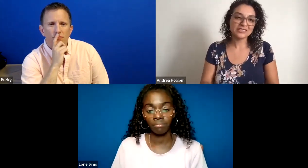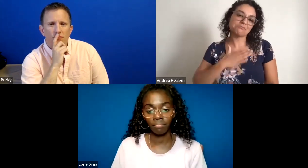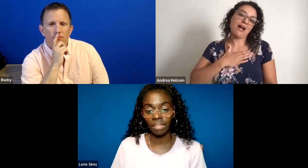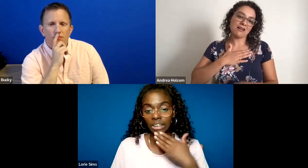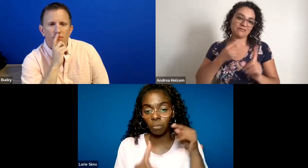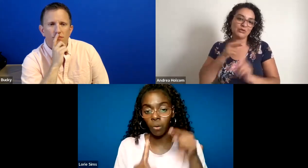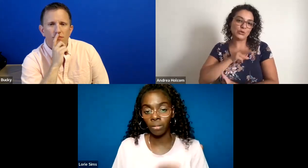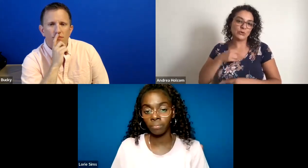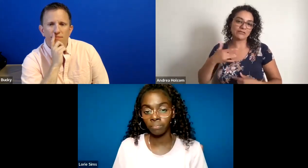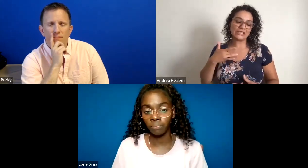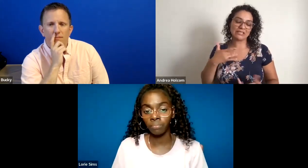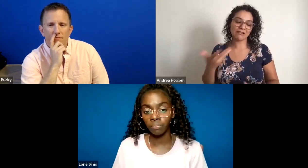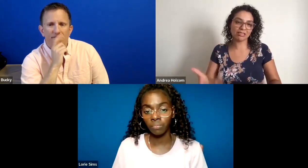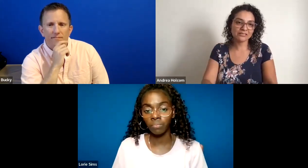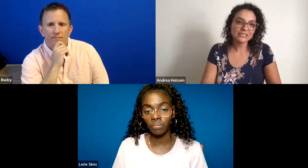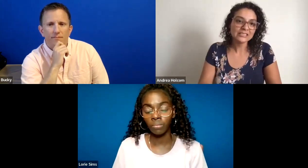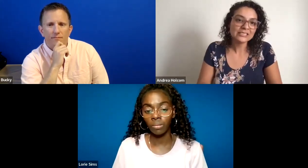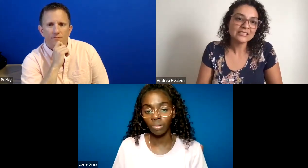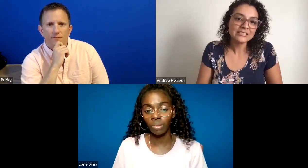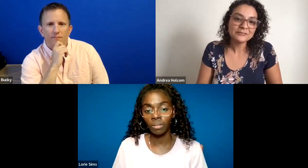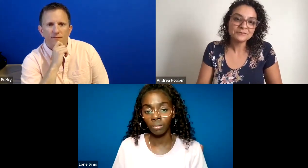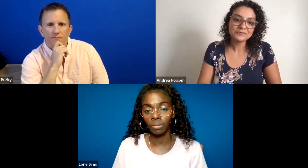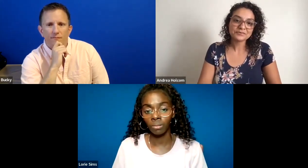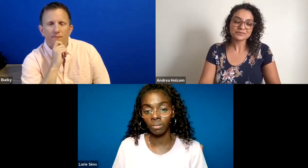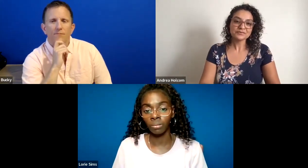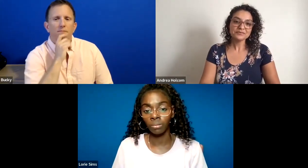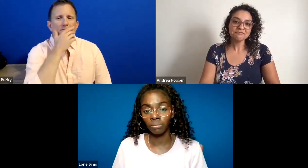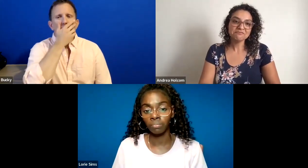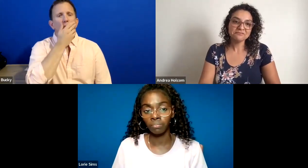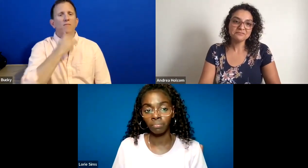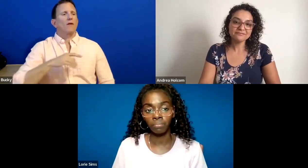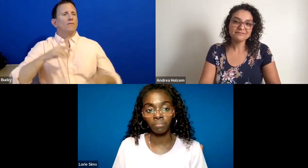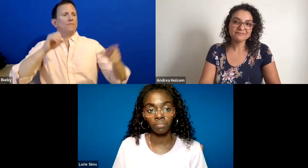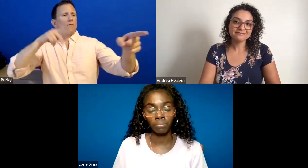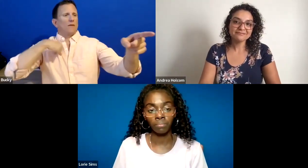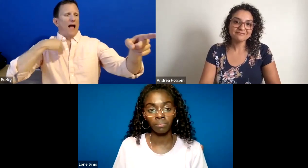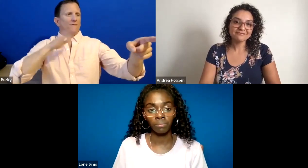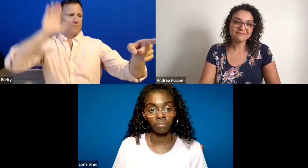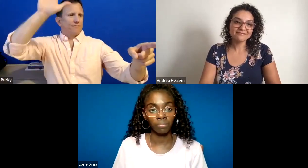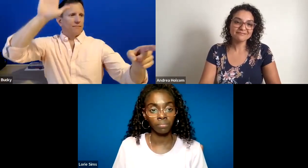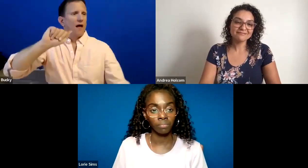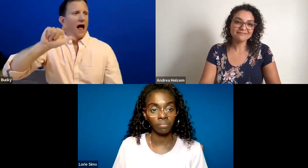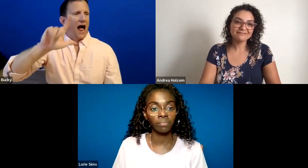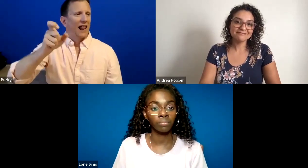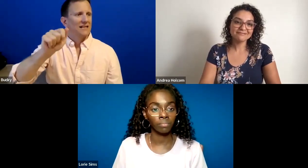leave, how does that really affect change? In my opinion, I would think it would need to be something that could be sustained.